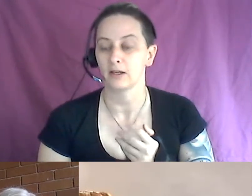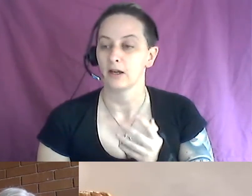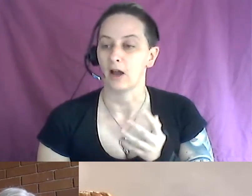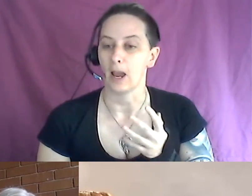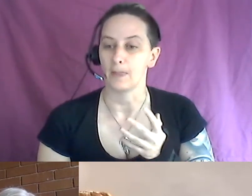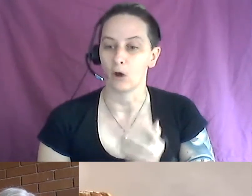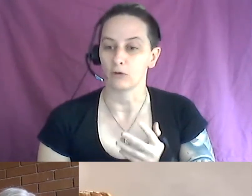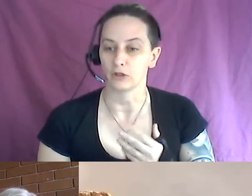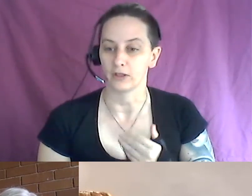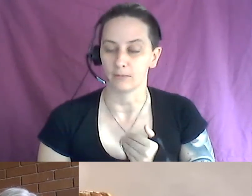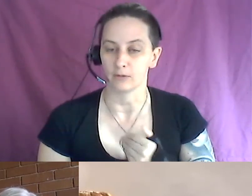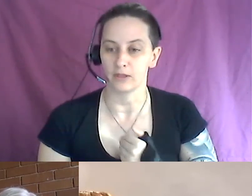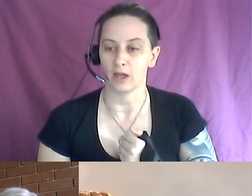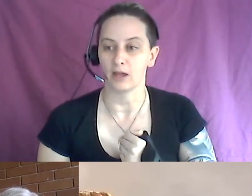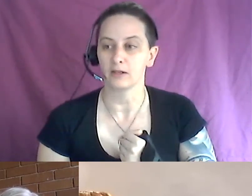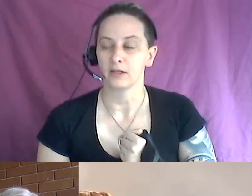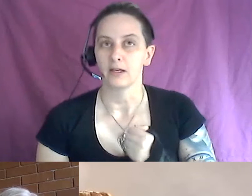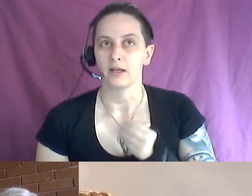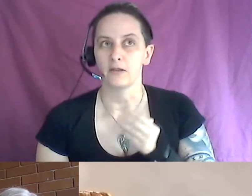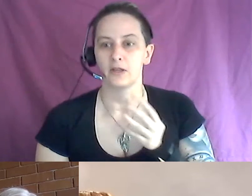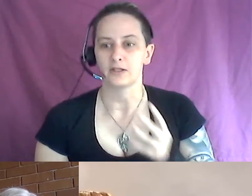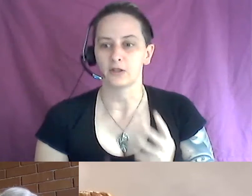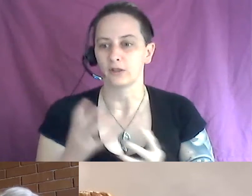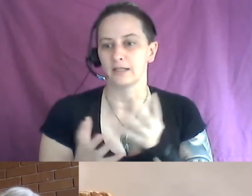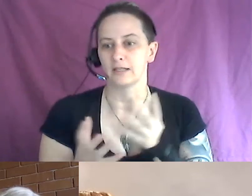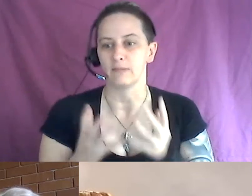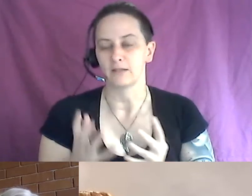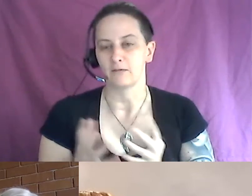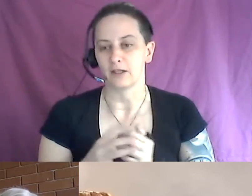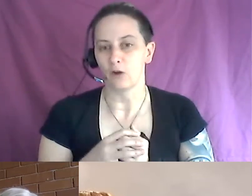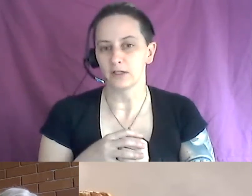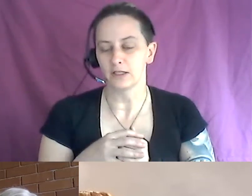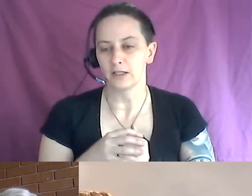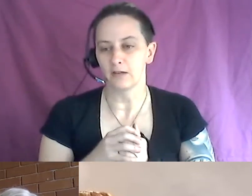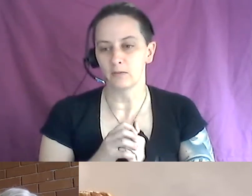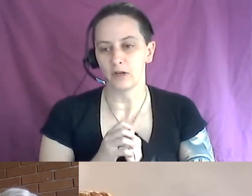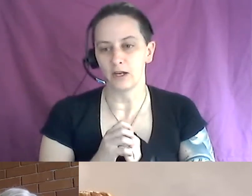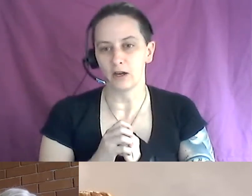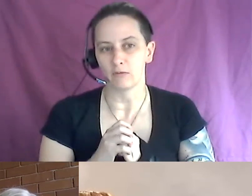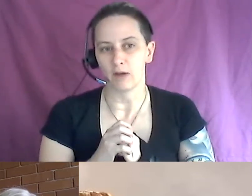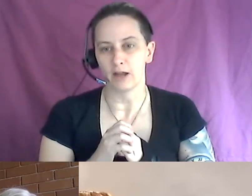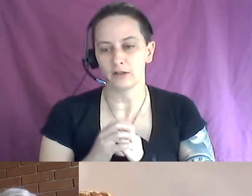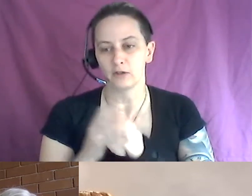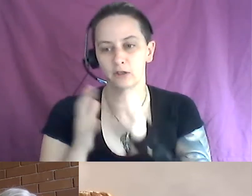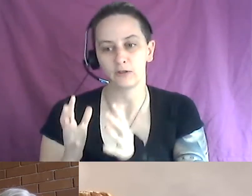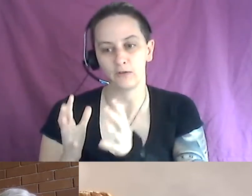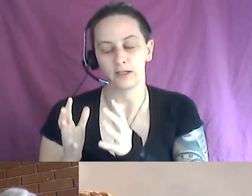way, and the culture that comes with that. There certainly is mixed feeling often in the deaf community around the use of